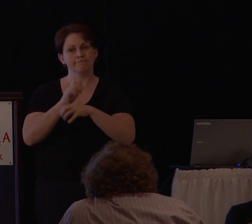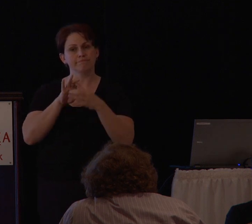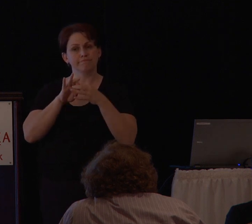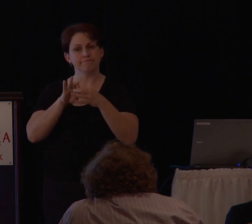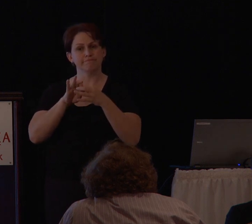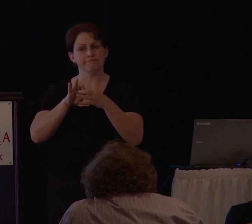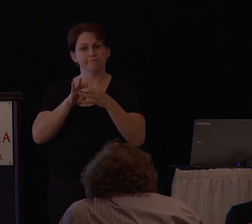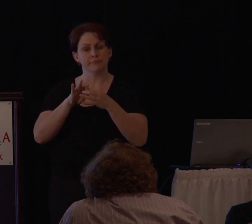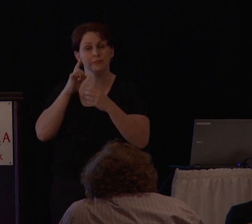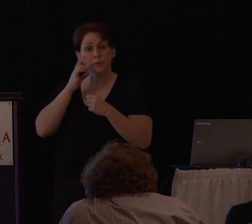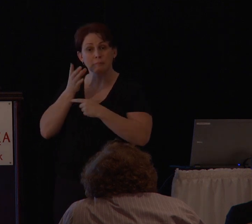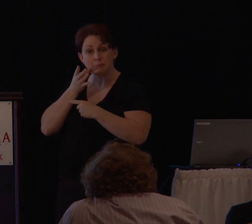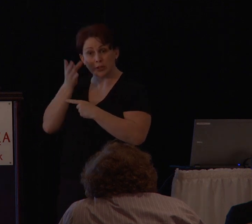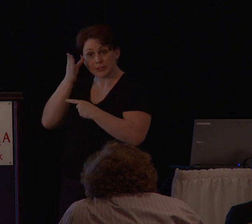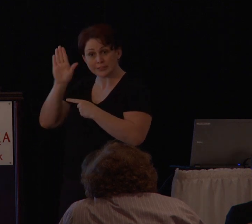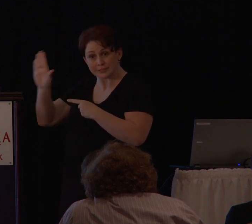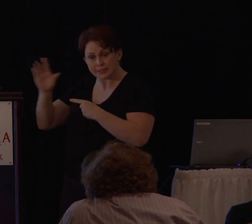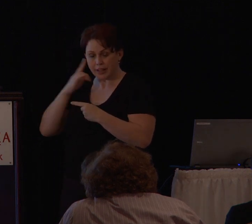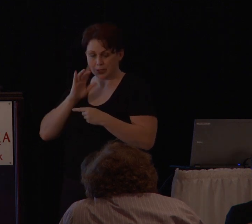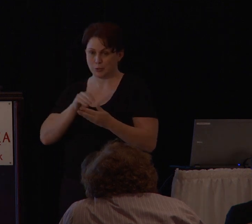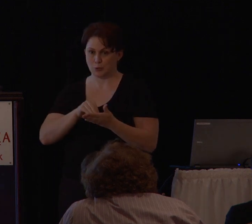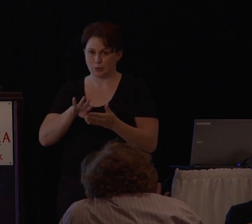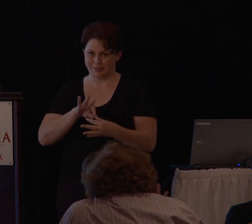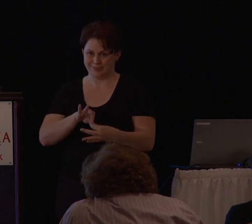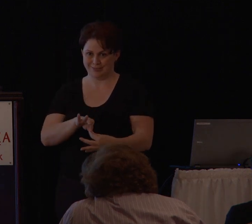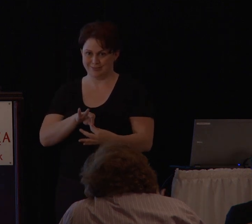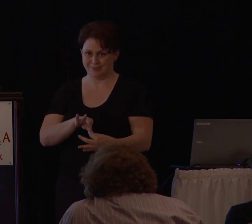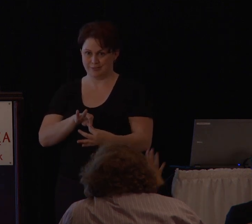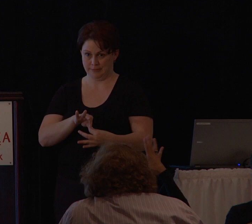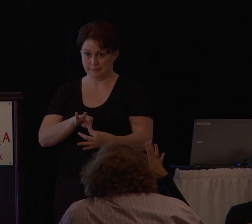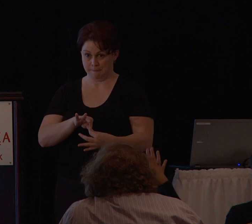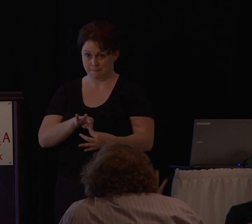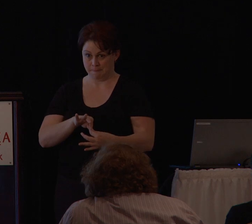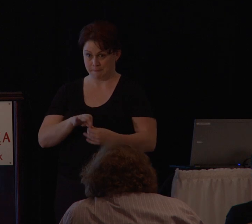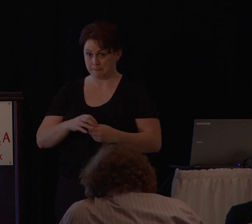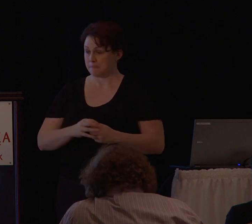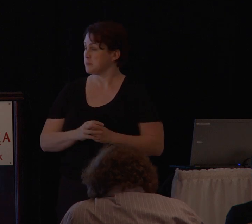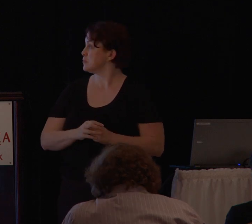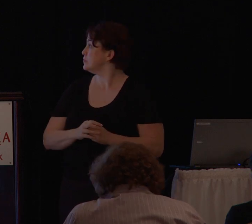the parents and with the student. And